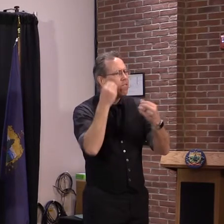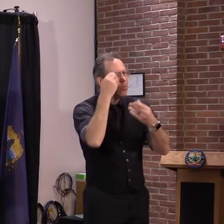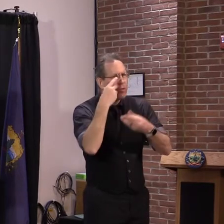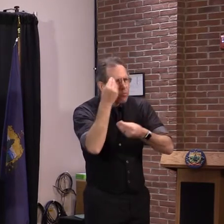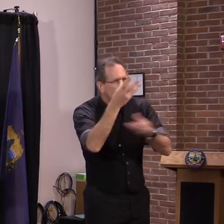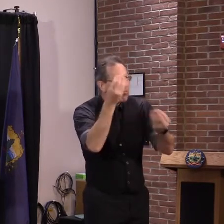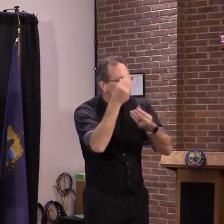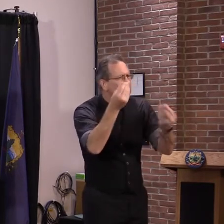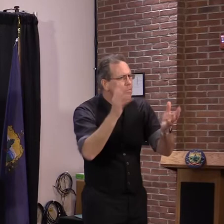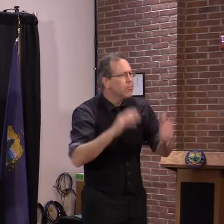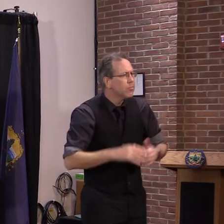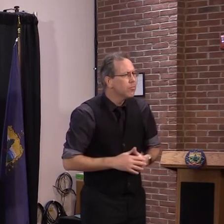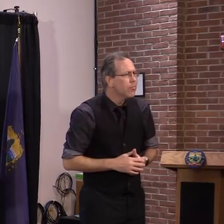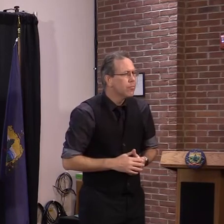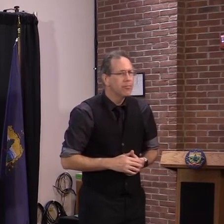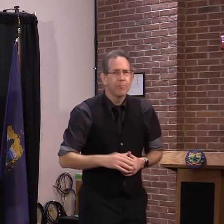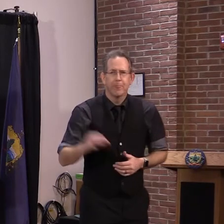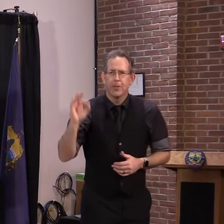Thank you.